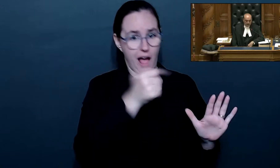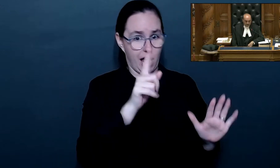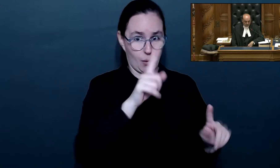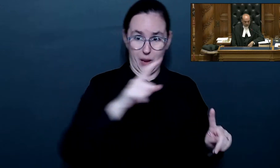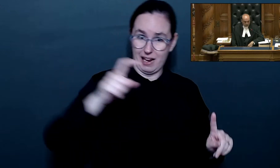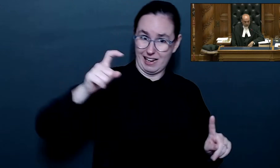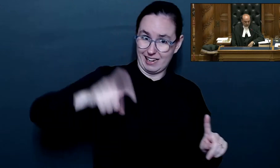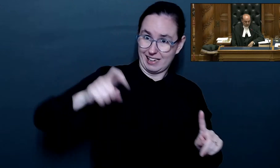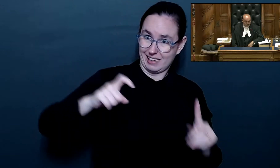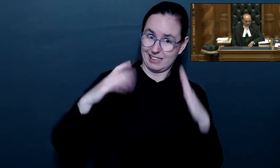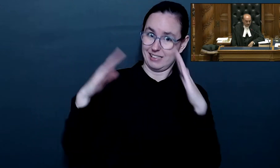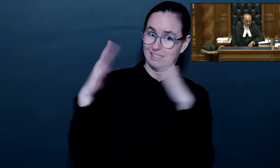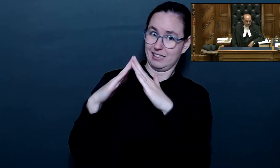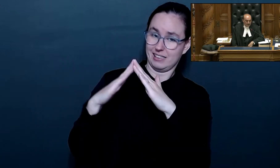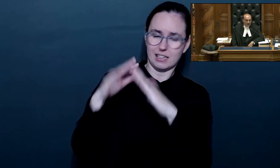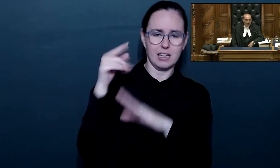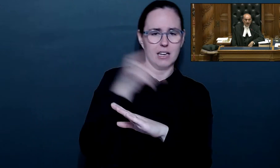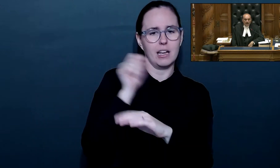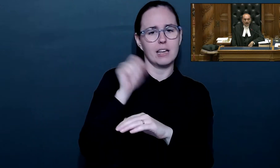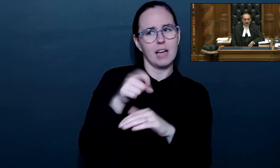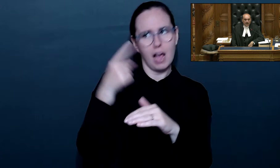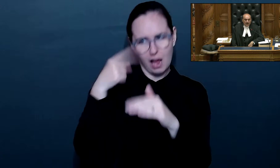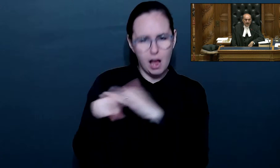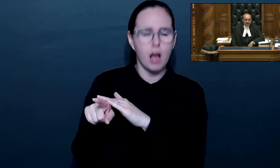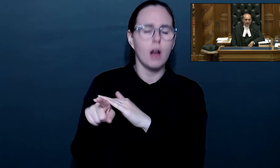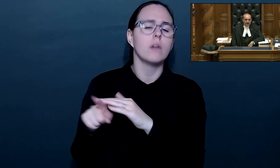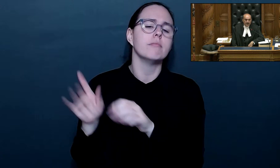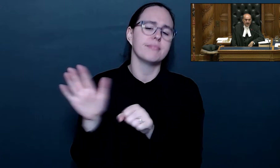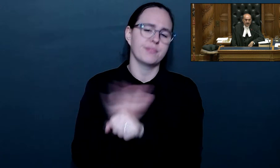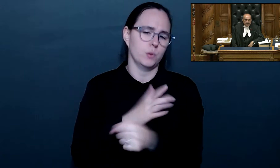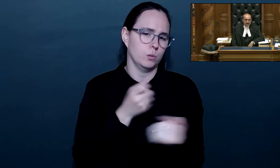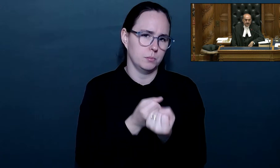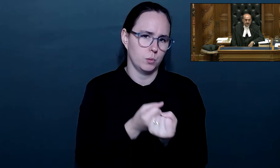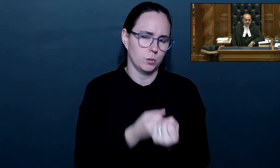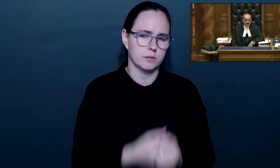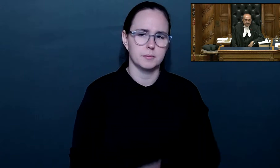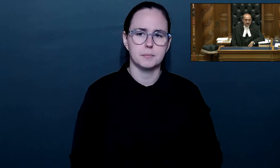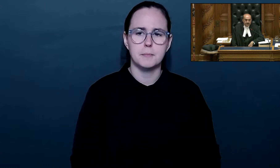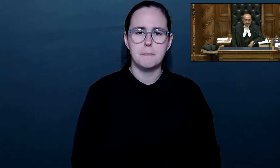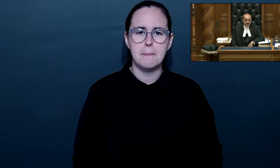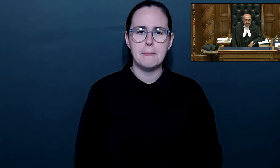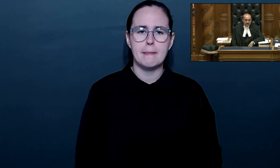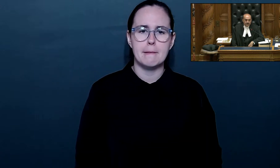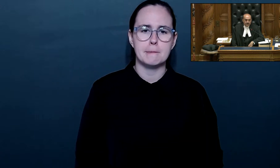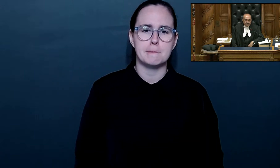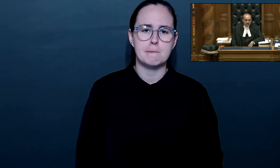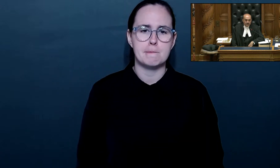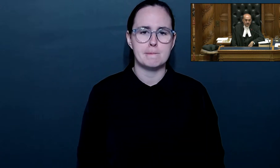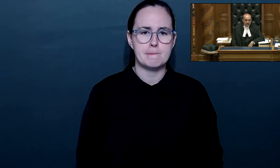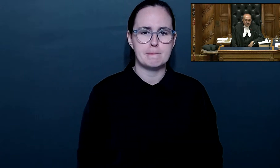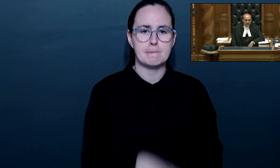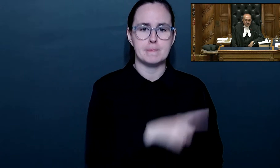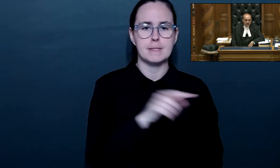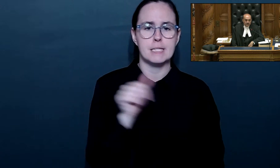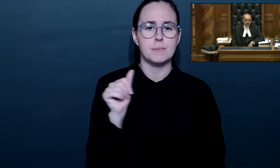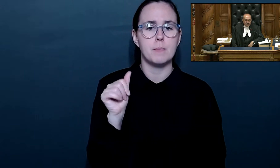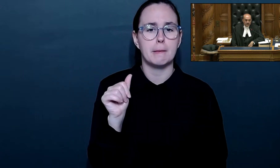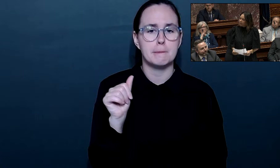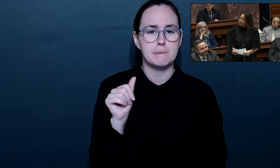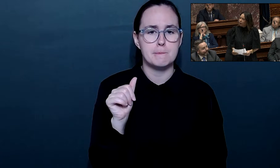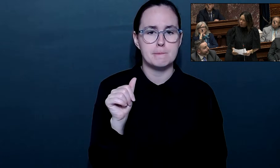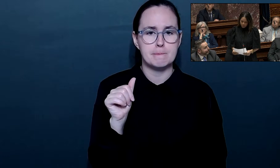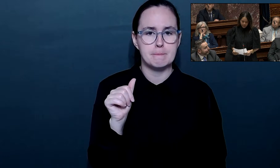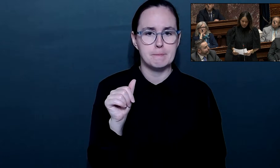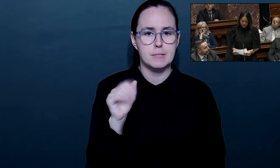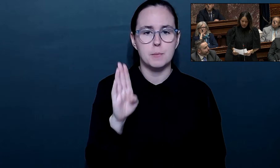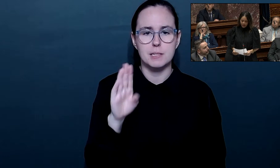Member for Abbotsford Mission. Mr. Speaker, children deserve to grow up in